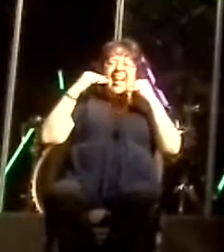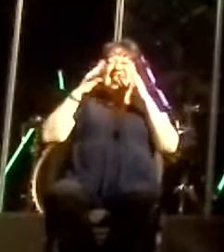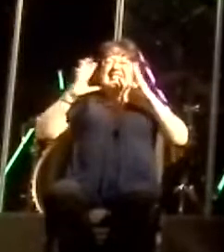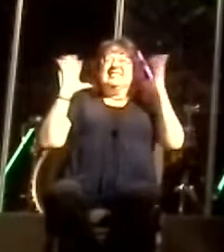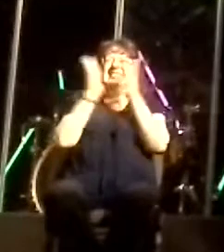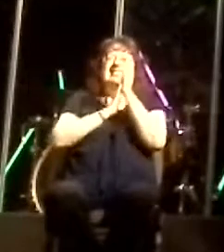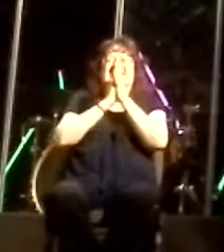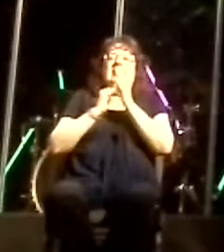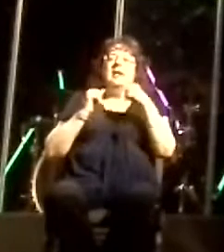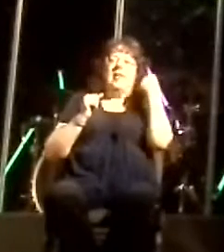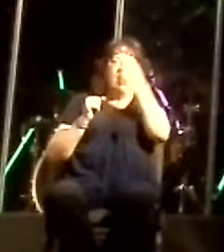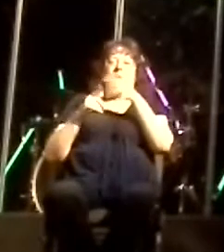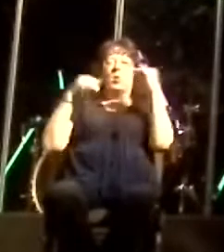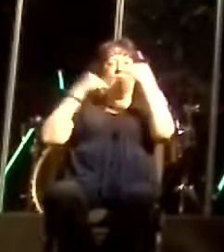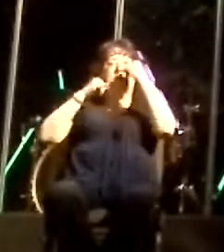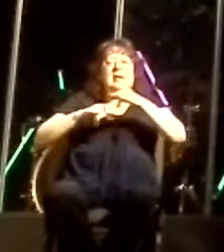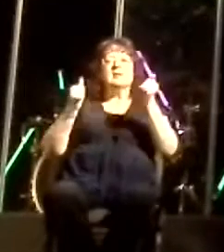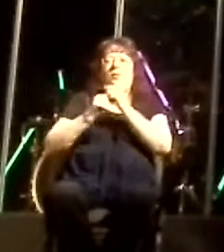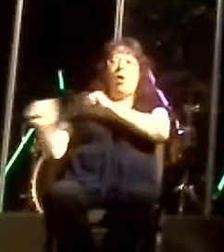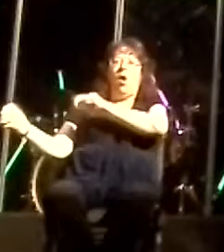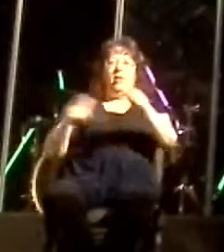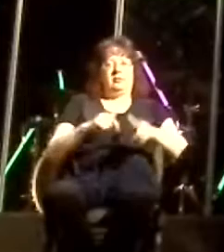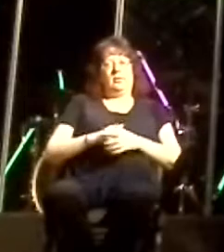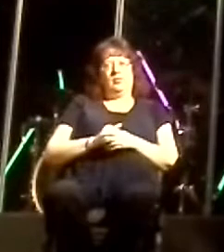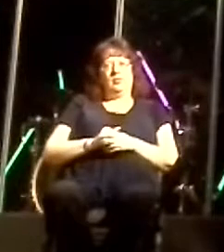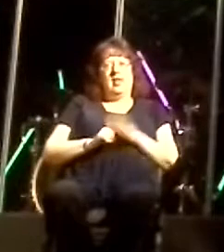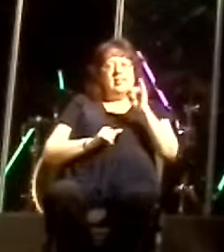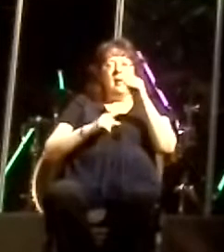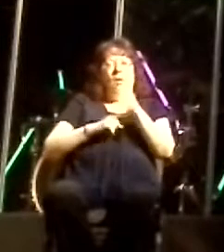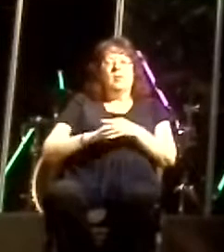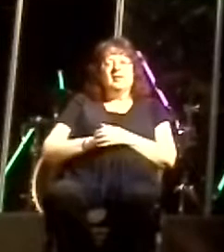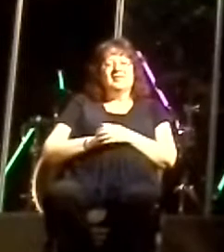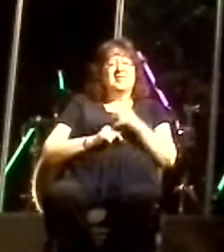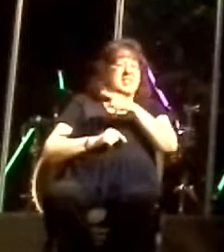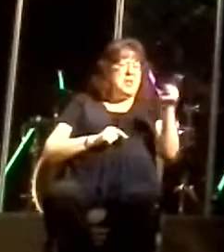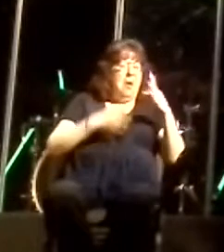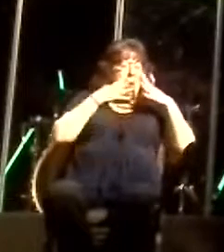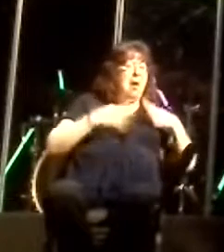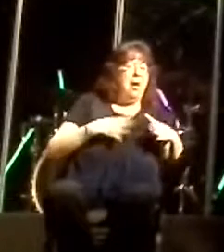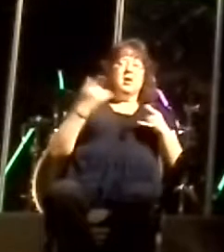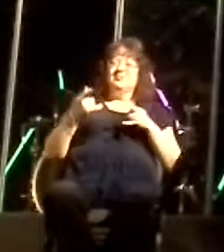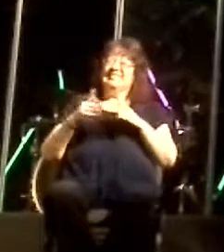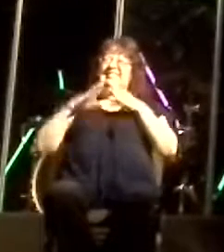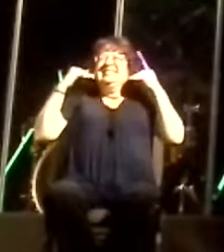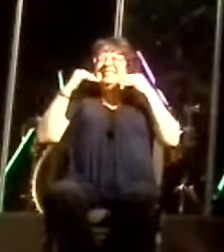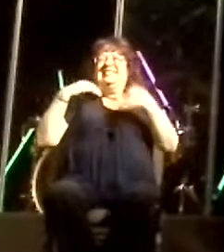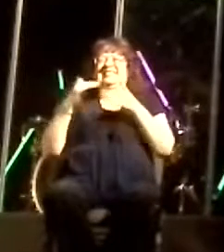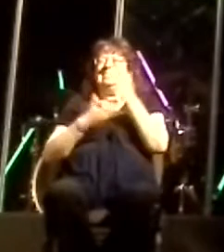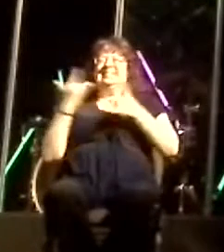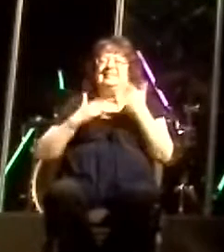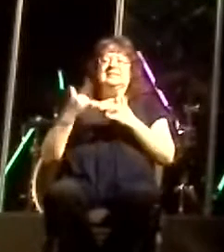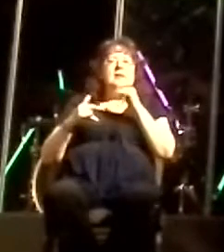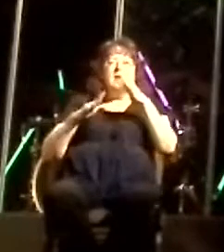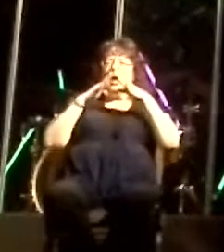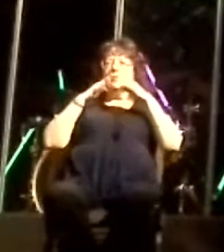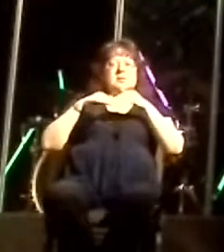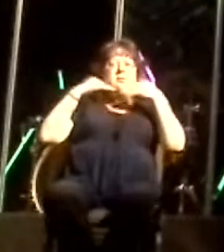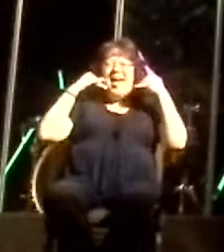ear to ear, which would look ridiculous to everybody around you in that moment. And here's Jesus, not